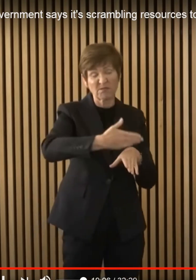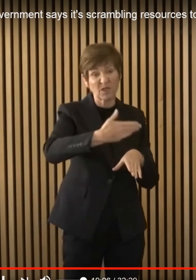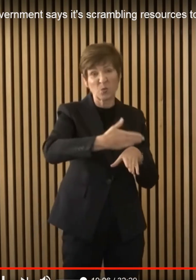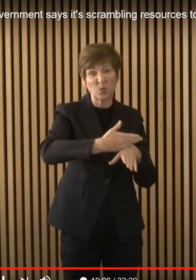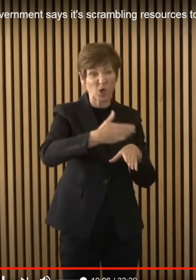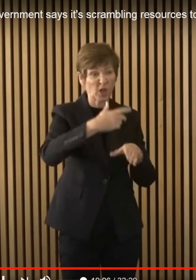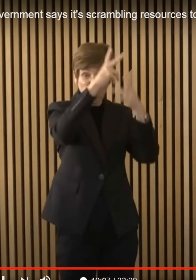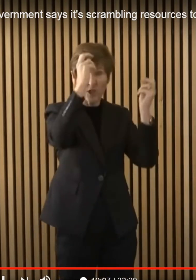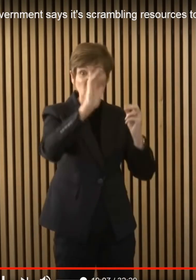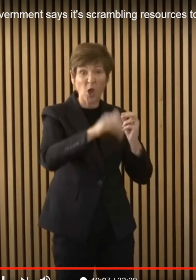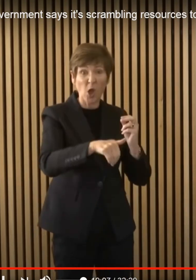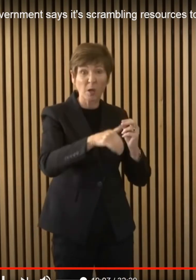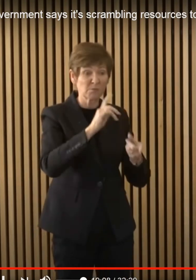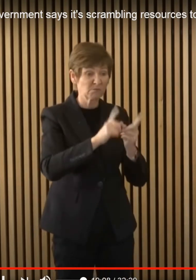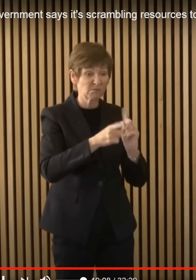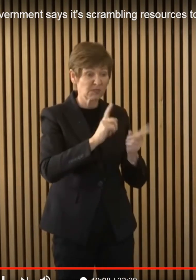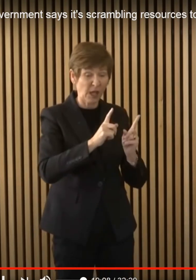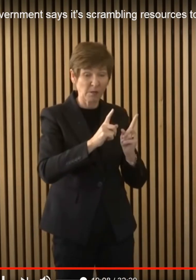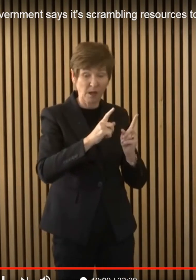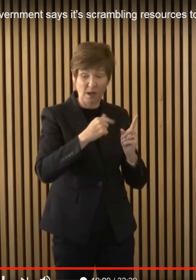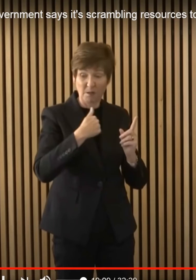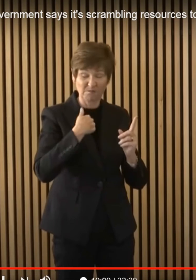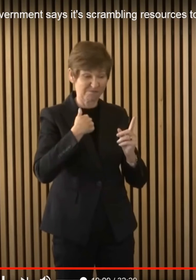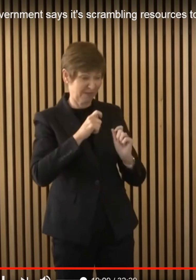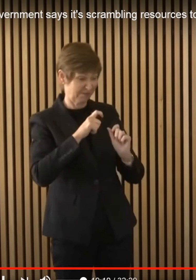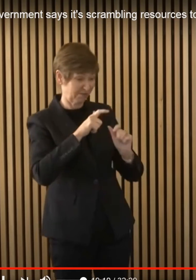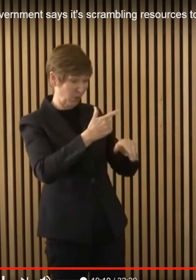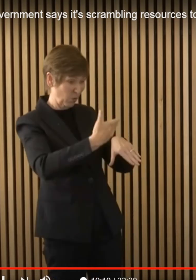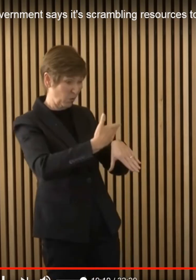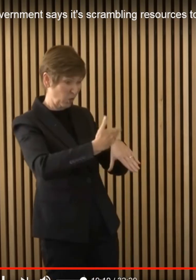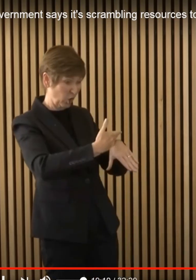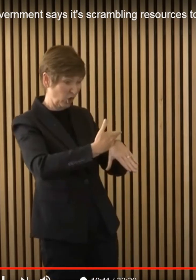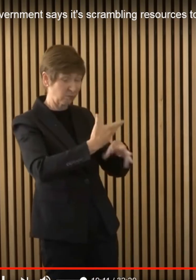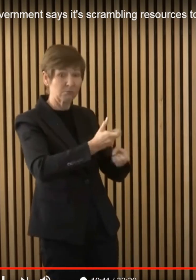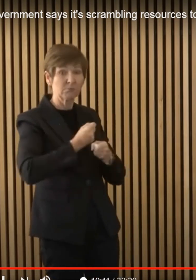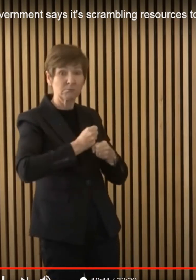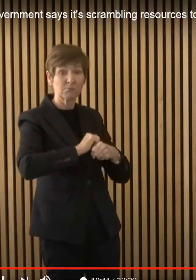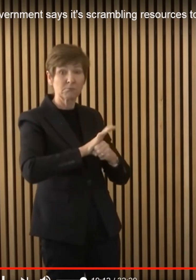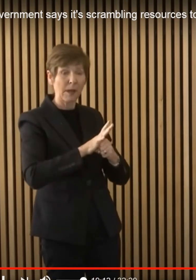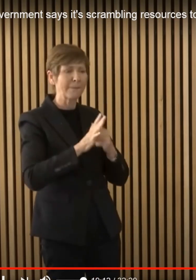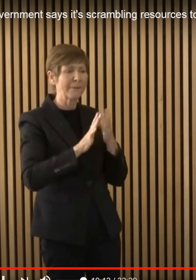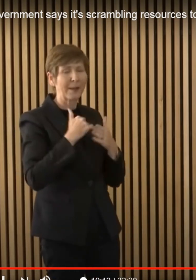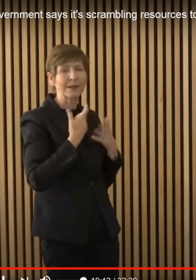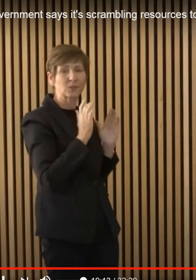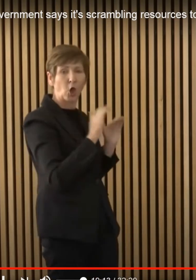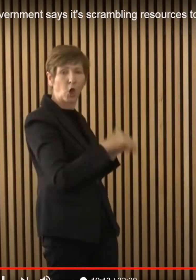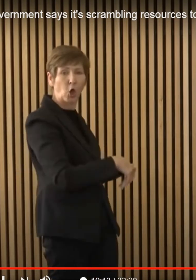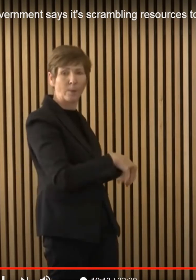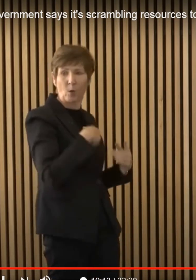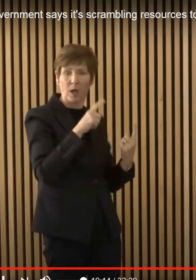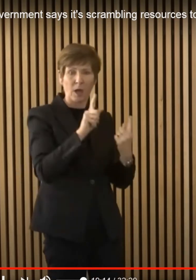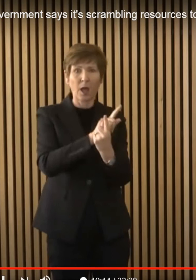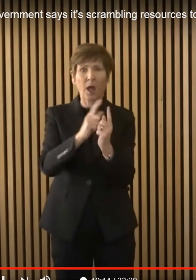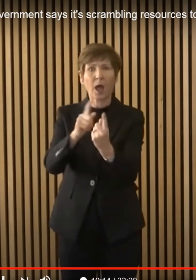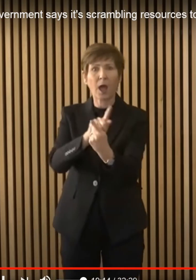diagnosed positive, or for each one of those you have a ripple effect of multiples of others that have had to be diagnosed and